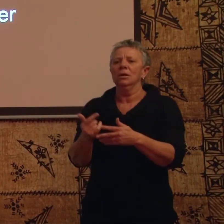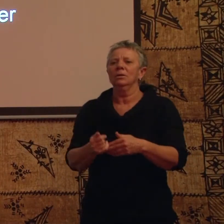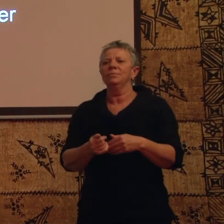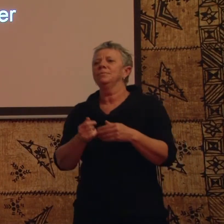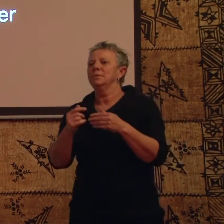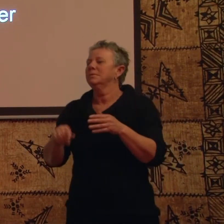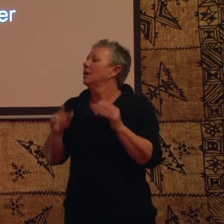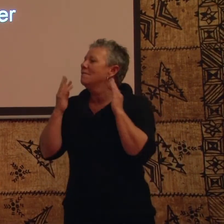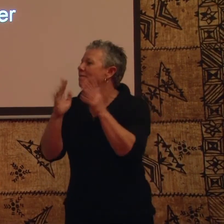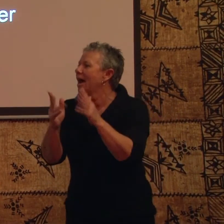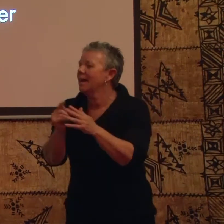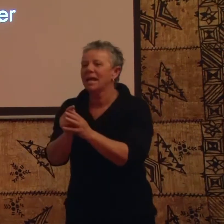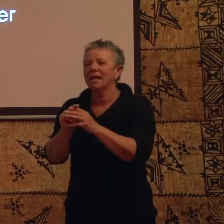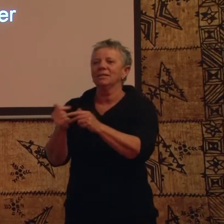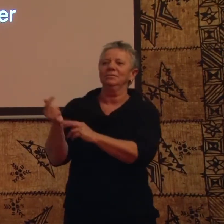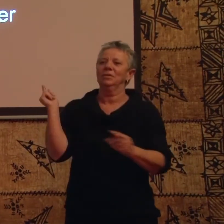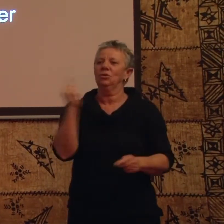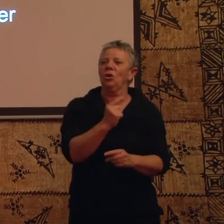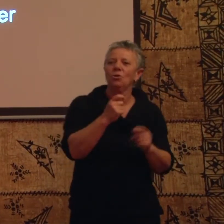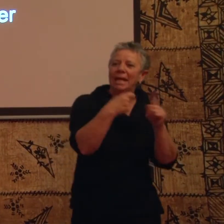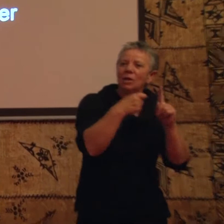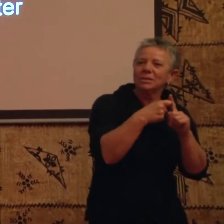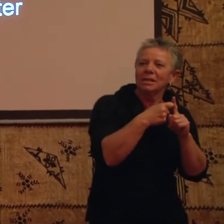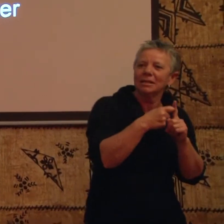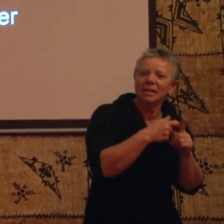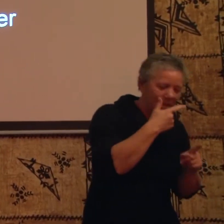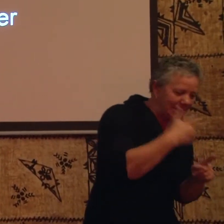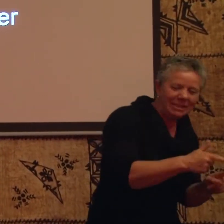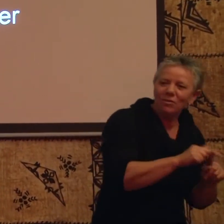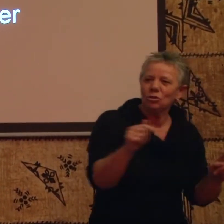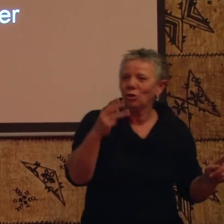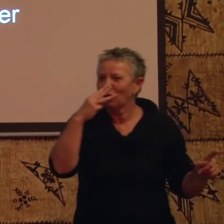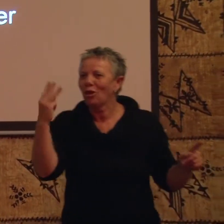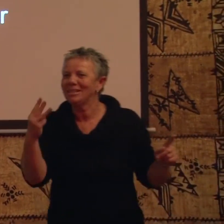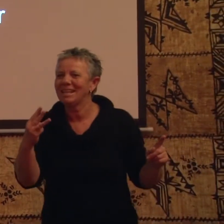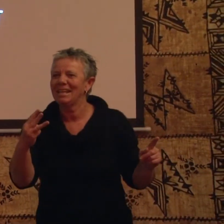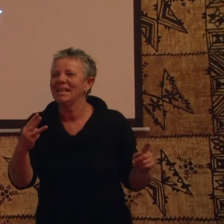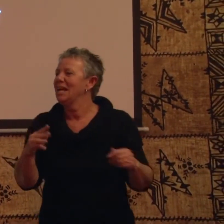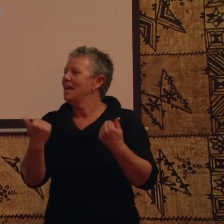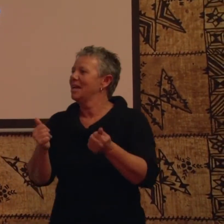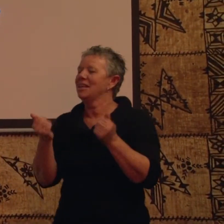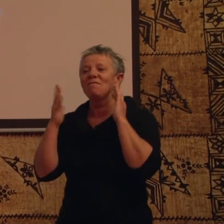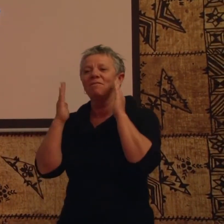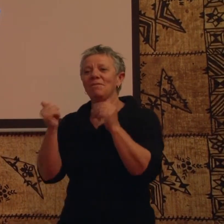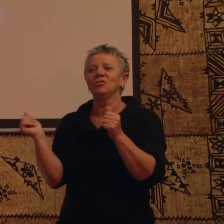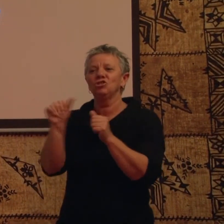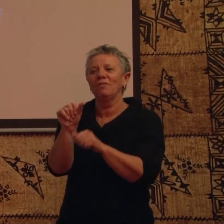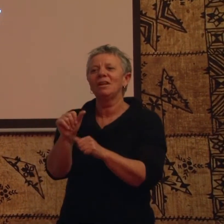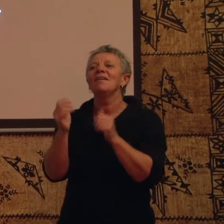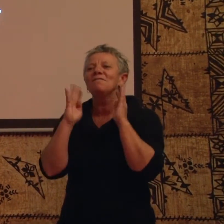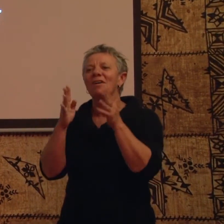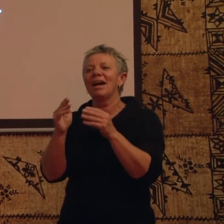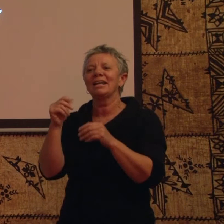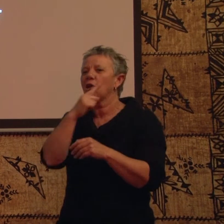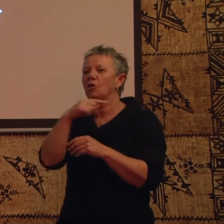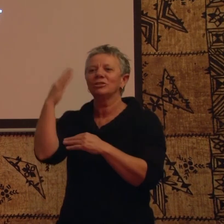Primary, and then she went to Kelston from the age of 7 to 13 before returning to complete her schooling here at Whangarei Girls High School.